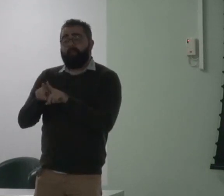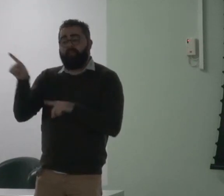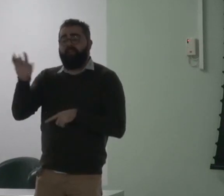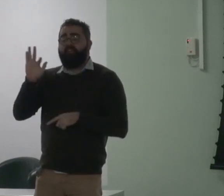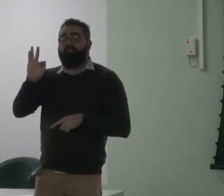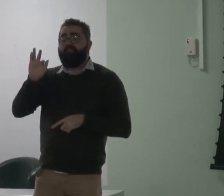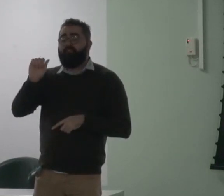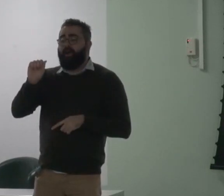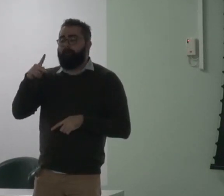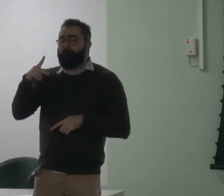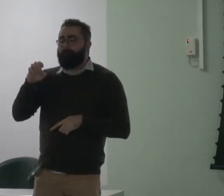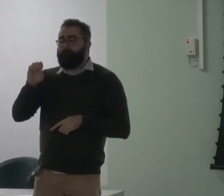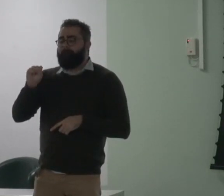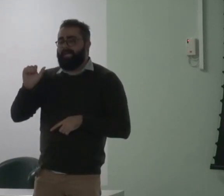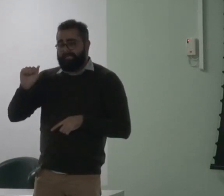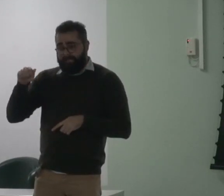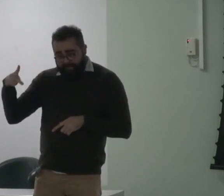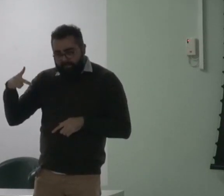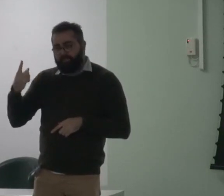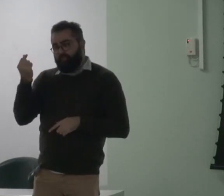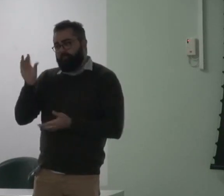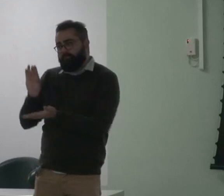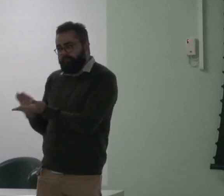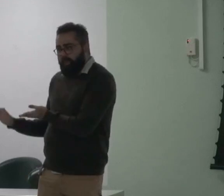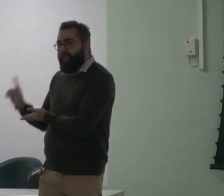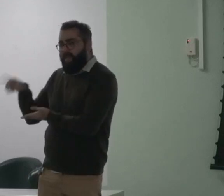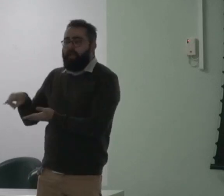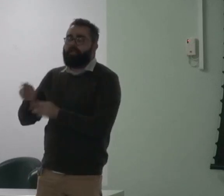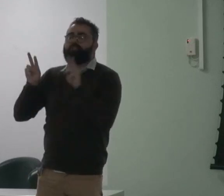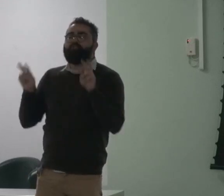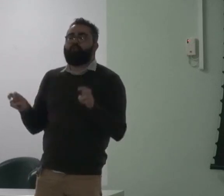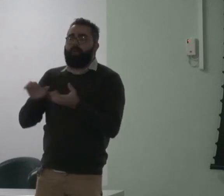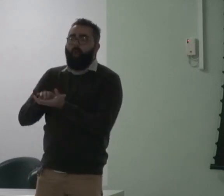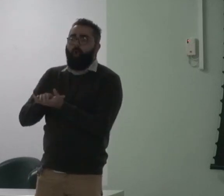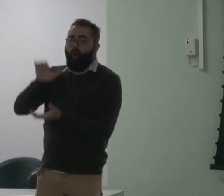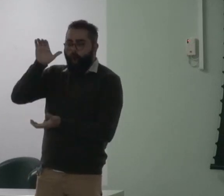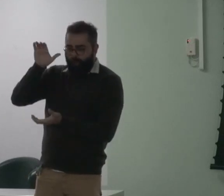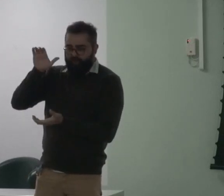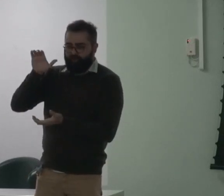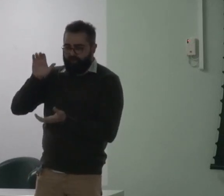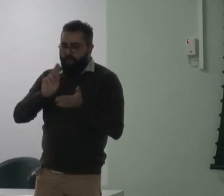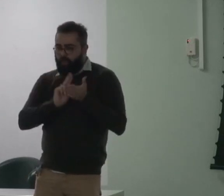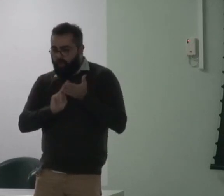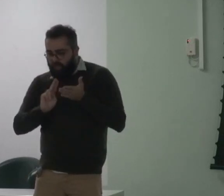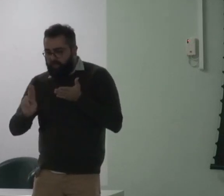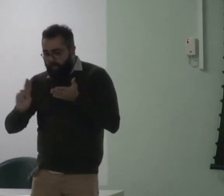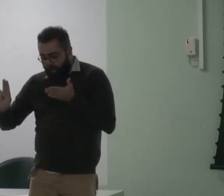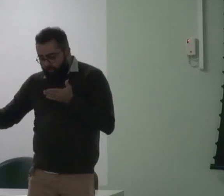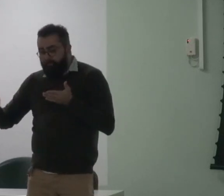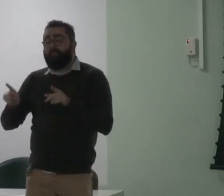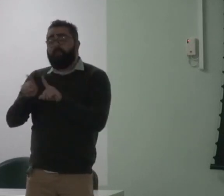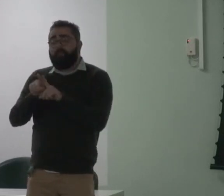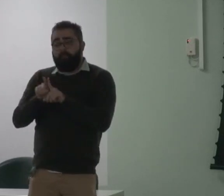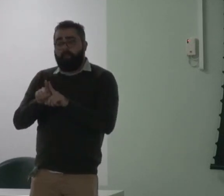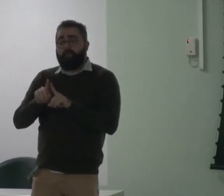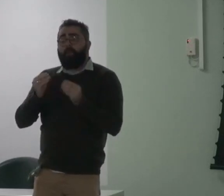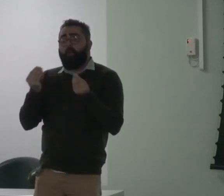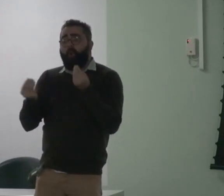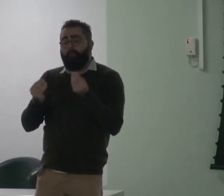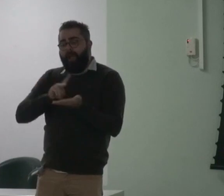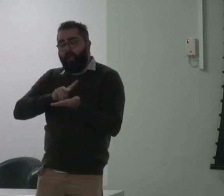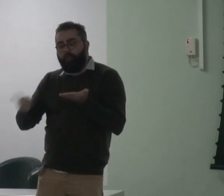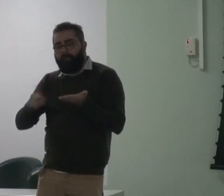project DACILAT, who works with corpora annotation and automatic translation, not